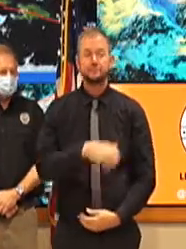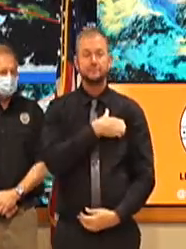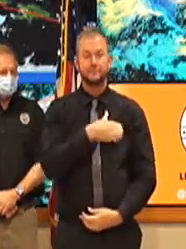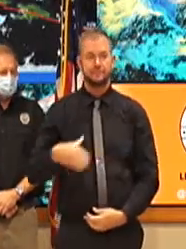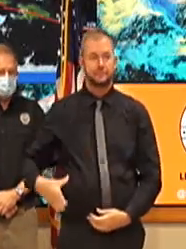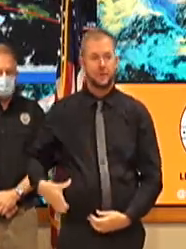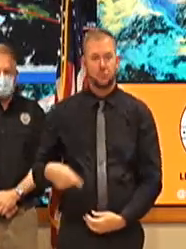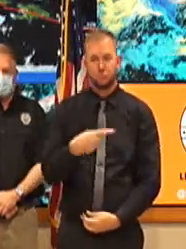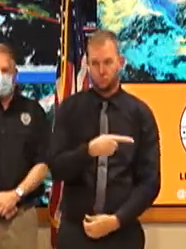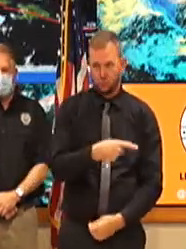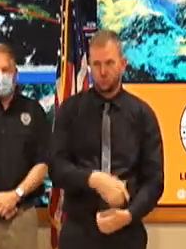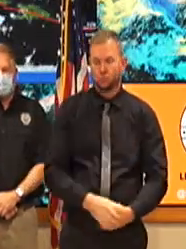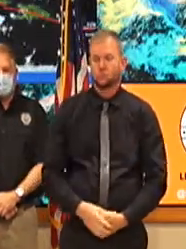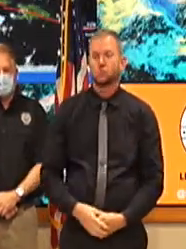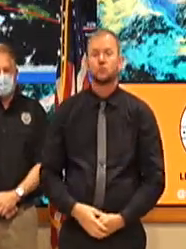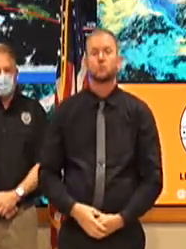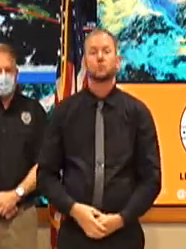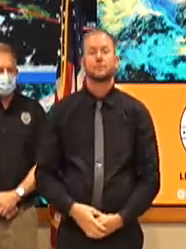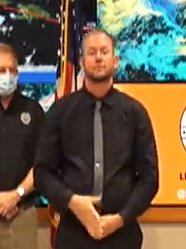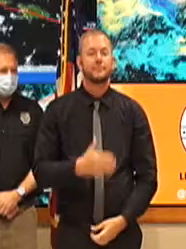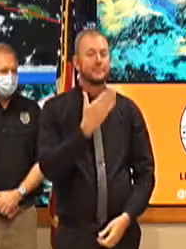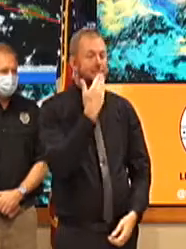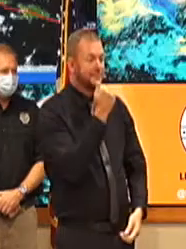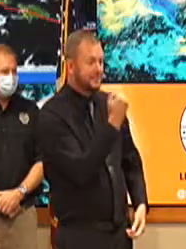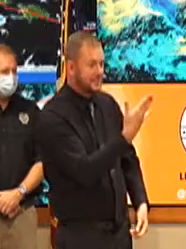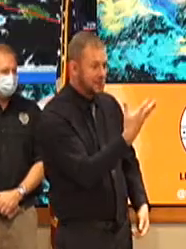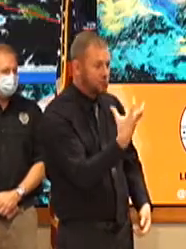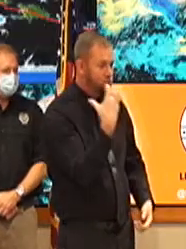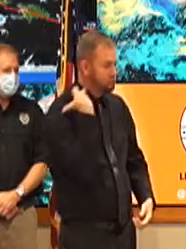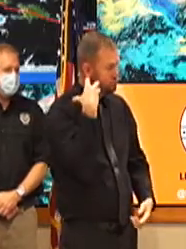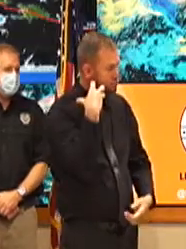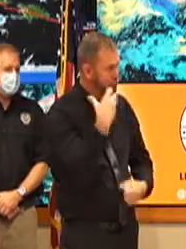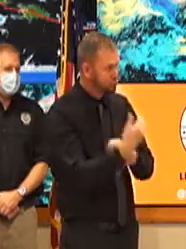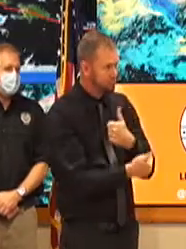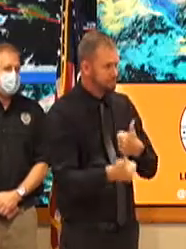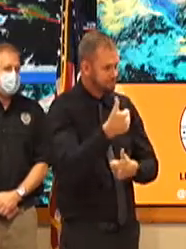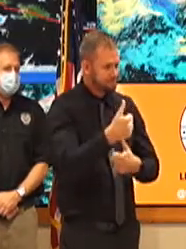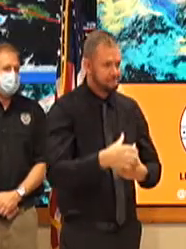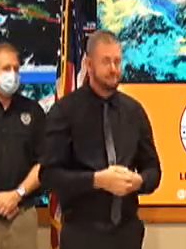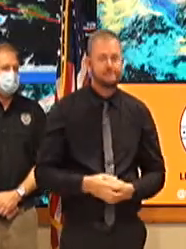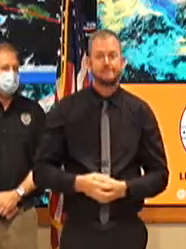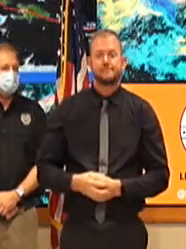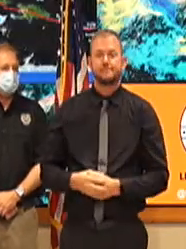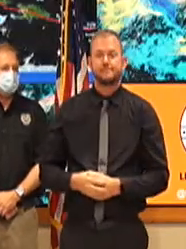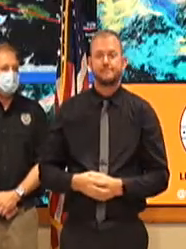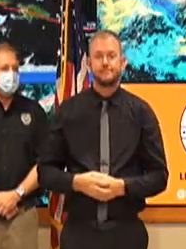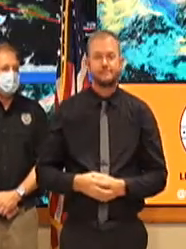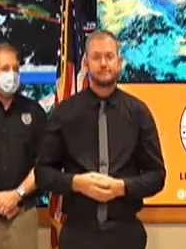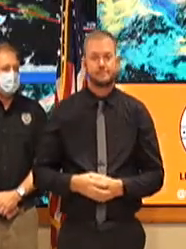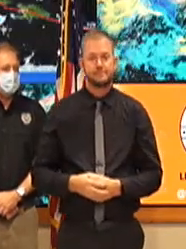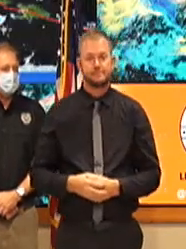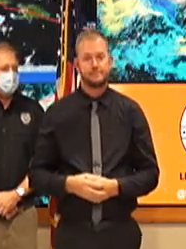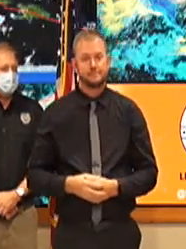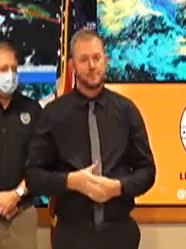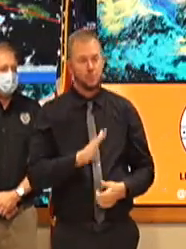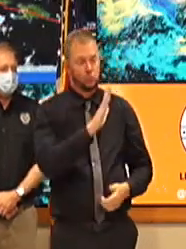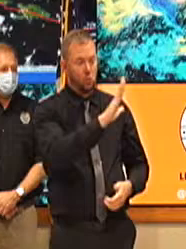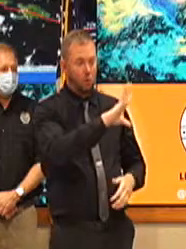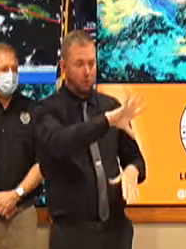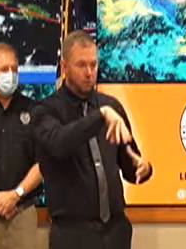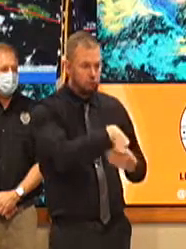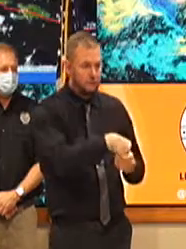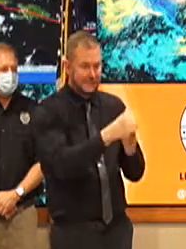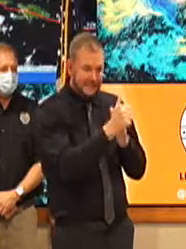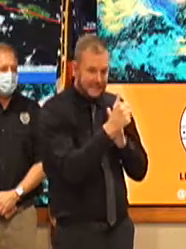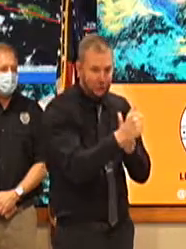Again, let me thank you, Judge. Let me thank you for your leadership and the seriousness that you're taking this storm. So